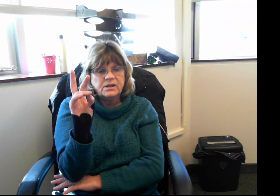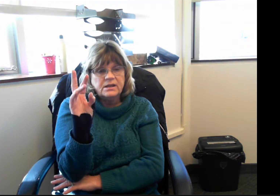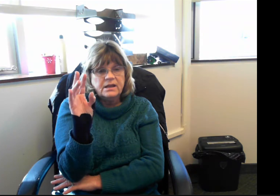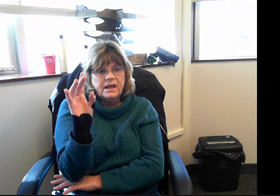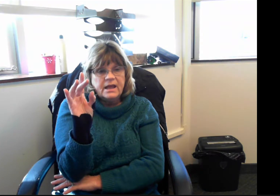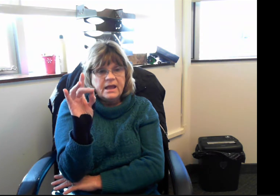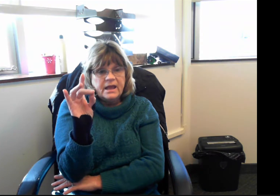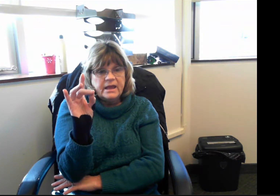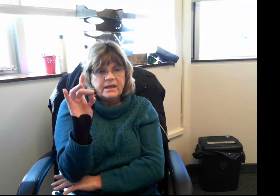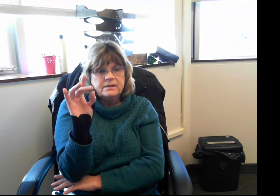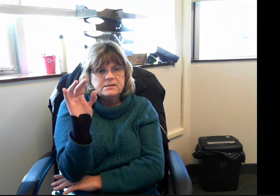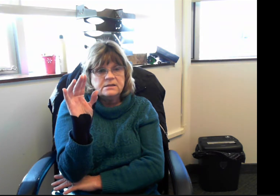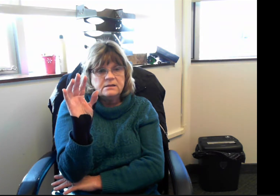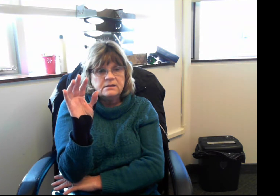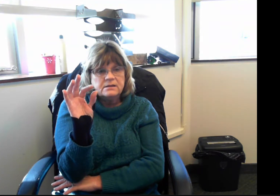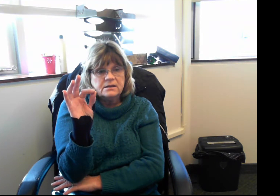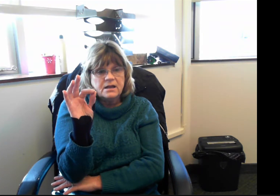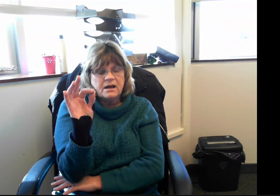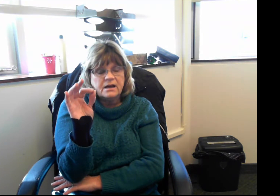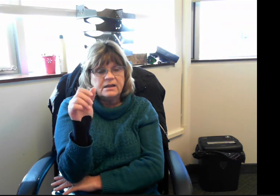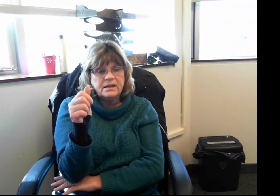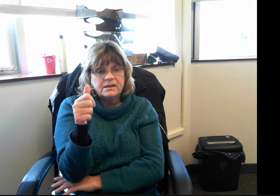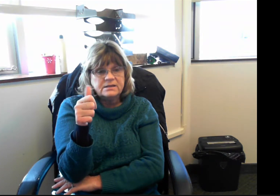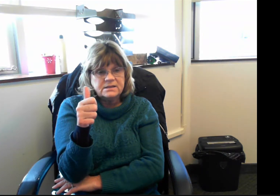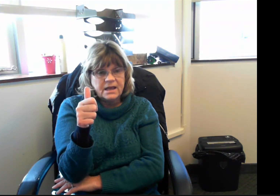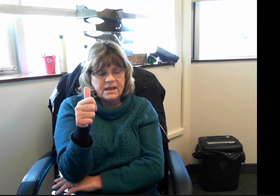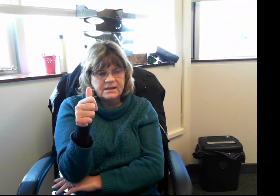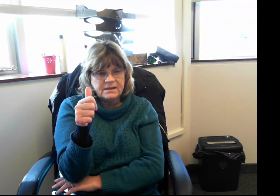7, 8, 9, 10,